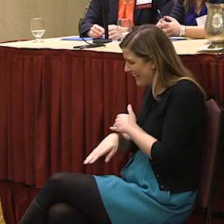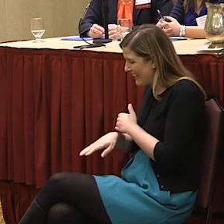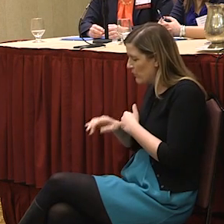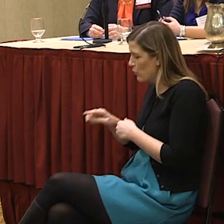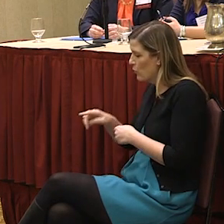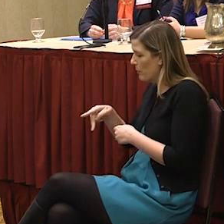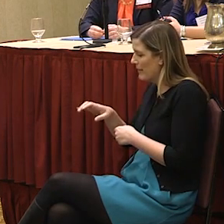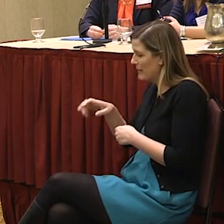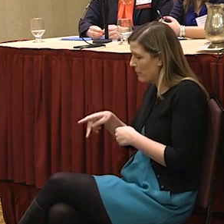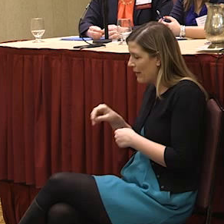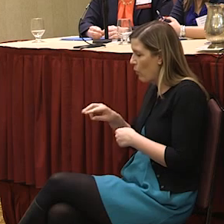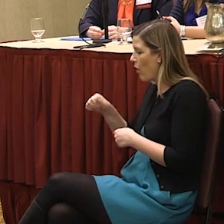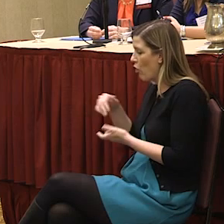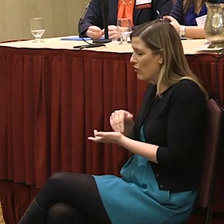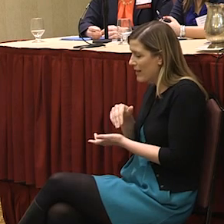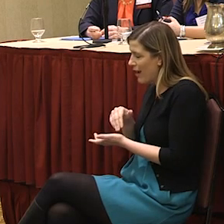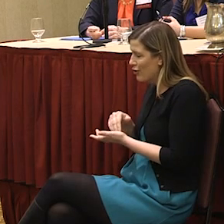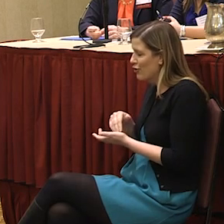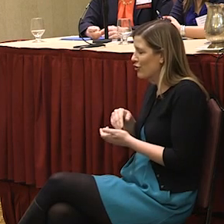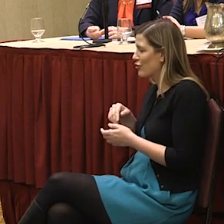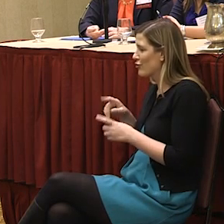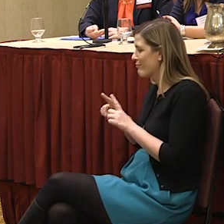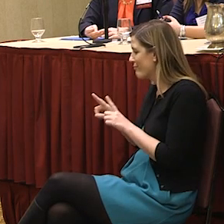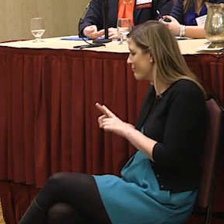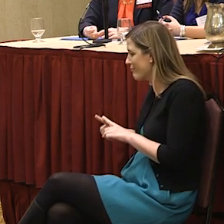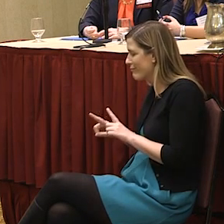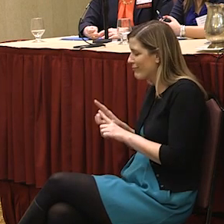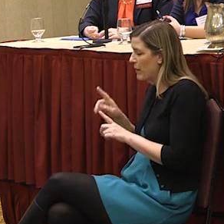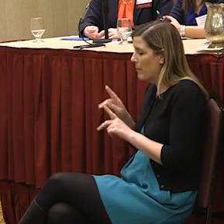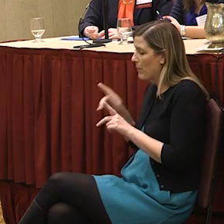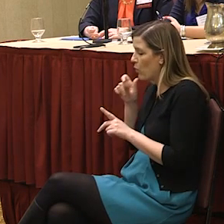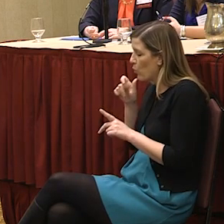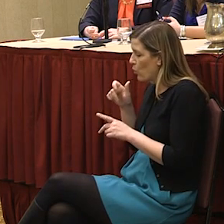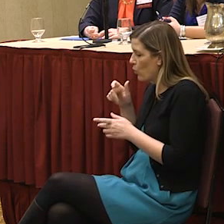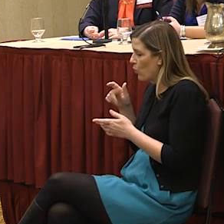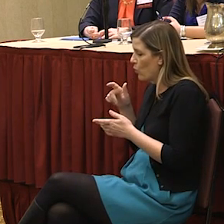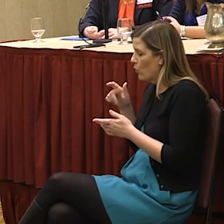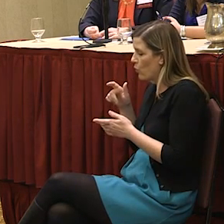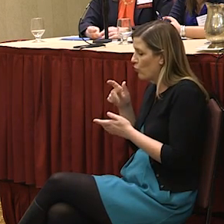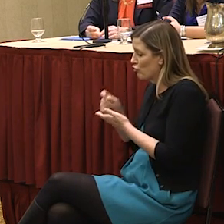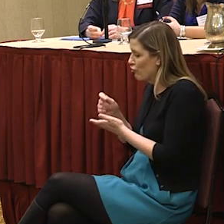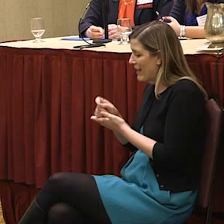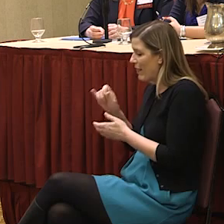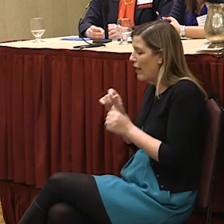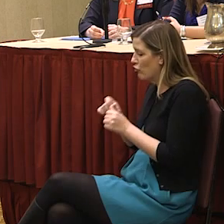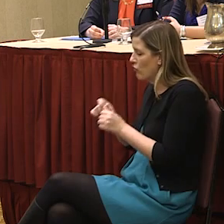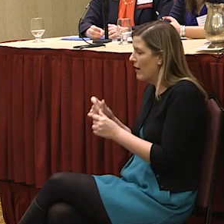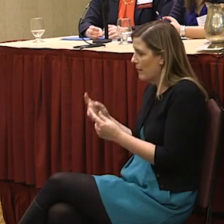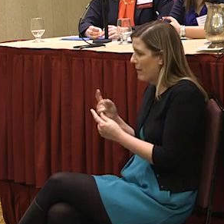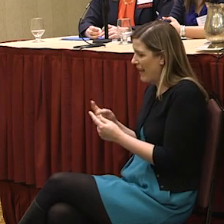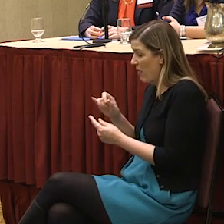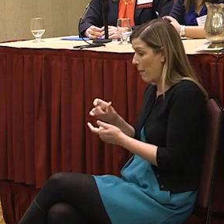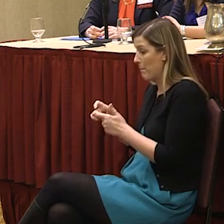care, other subspecialties like physiatry and other people that treat chronic pain, because this is becoming a huge problem.